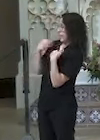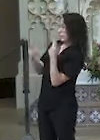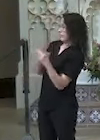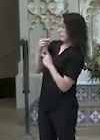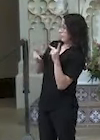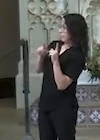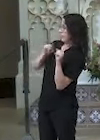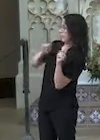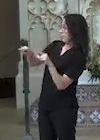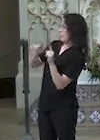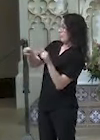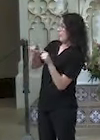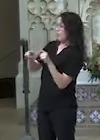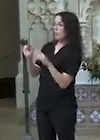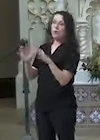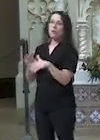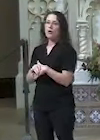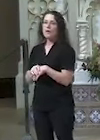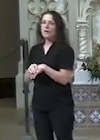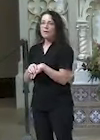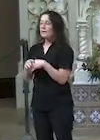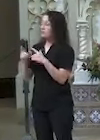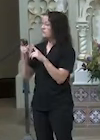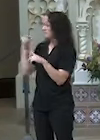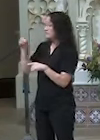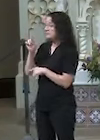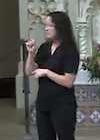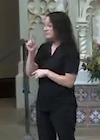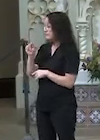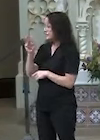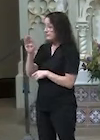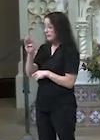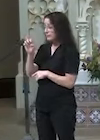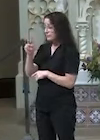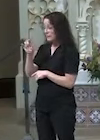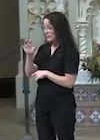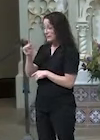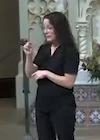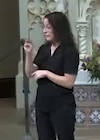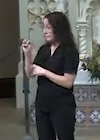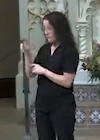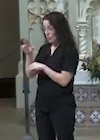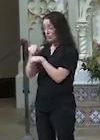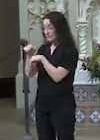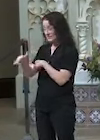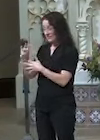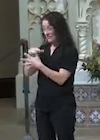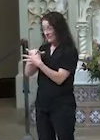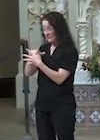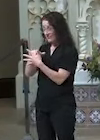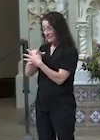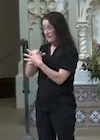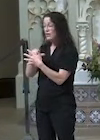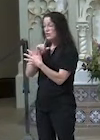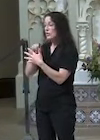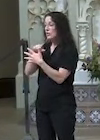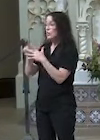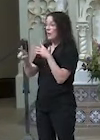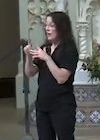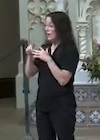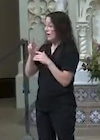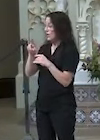we had youth represented from St. Benedict the Moor, God bless them. Yes, we had refugee